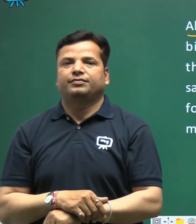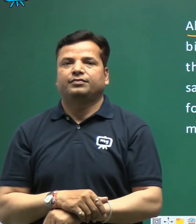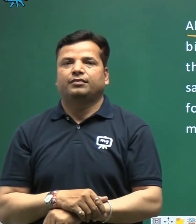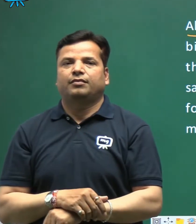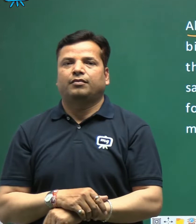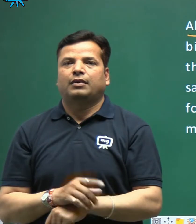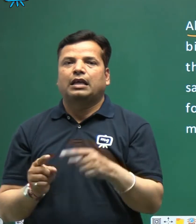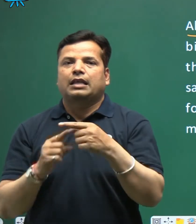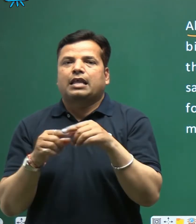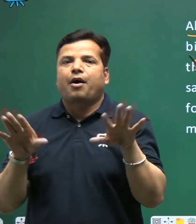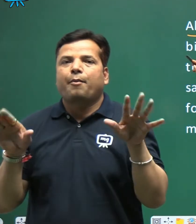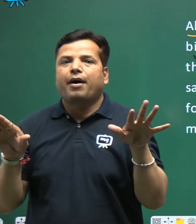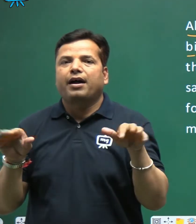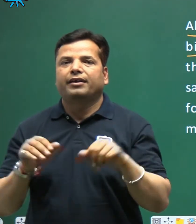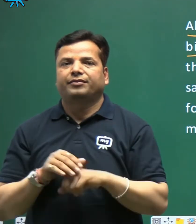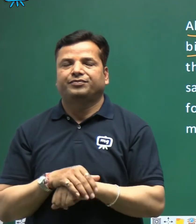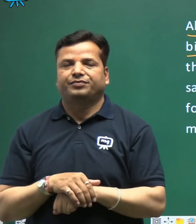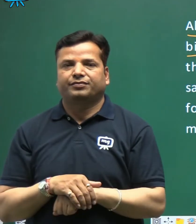the bird